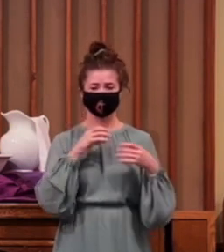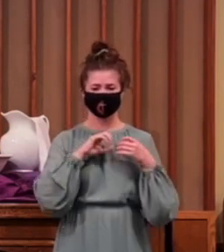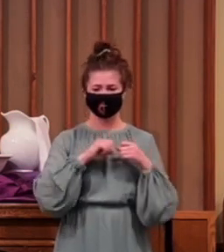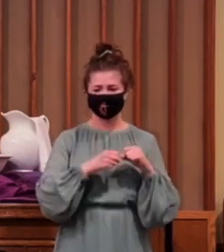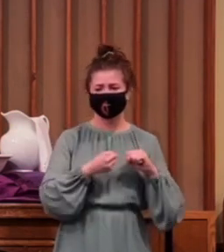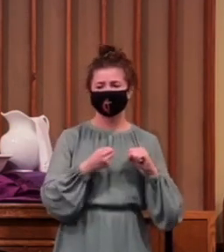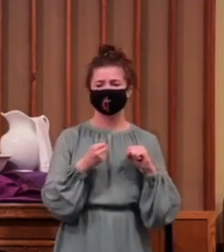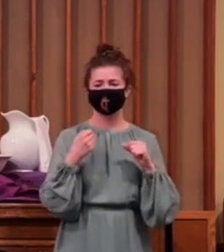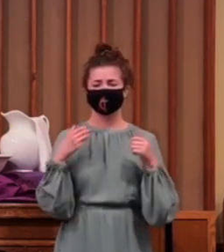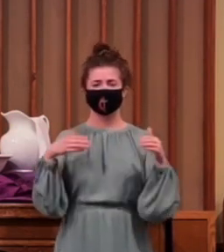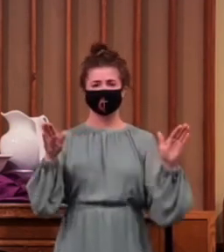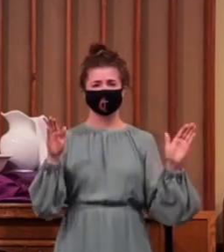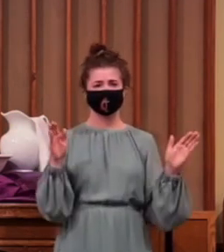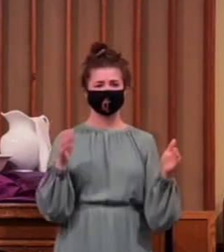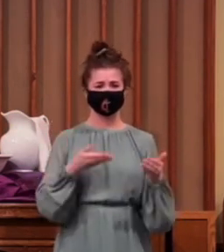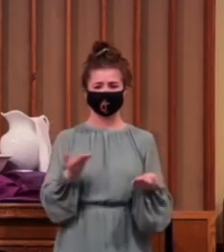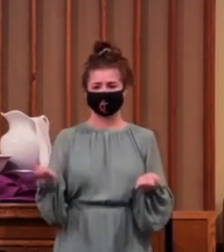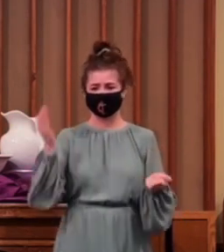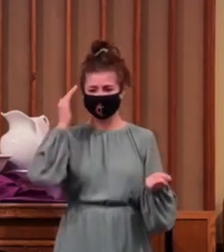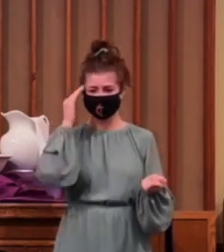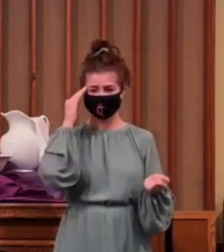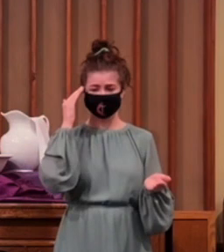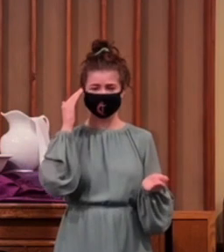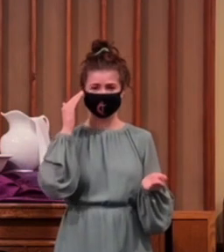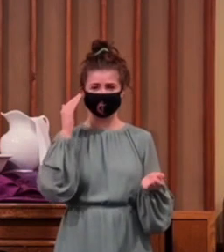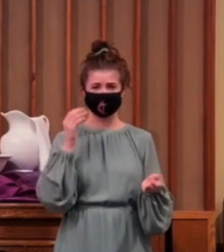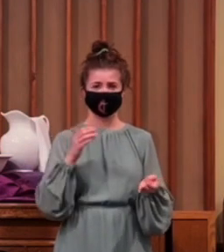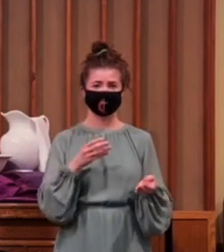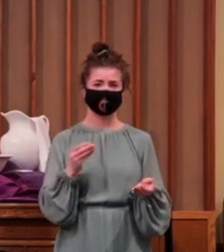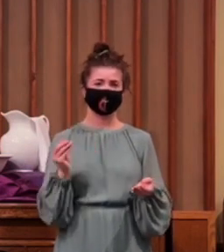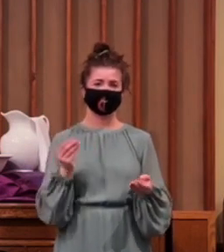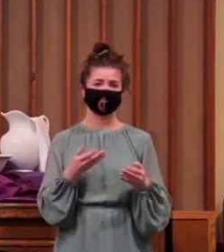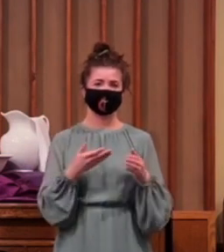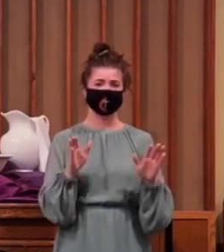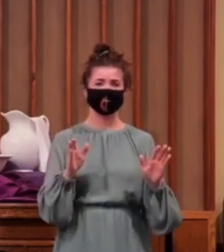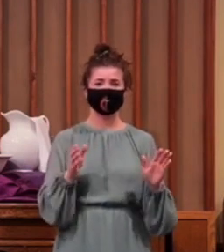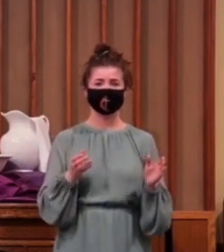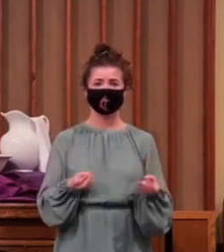the loss of the known and the loss of so many